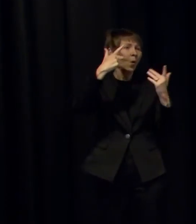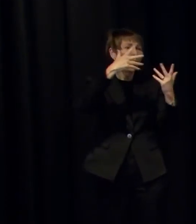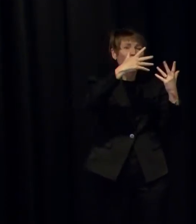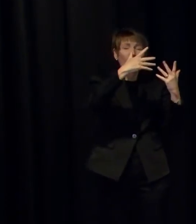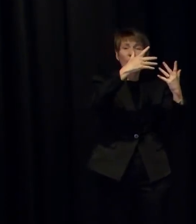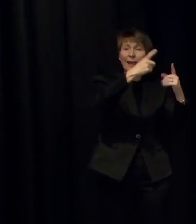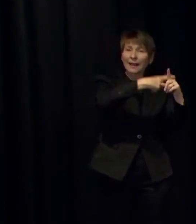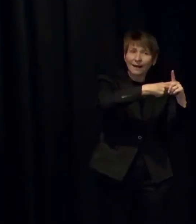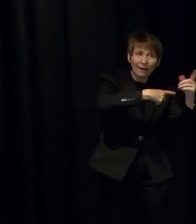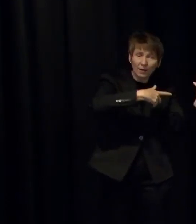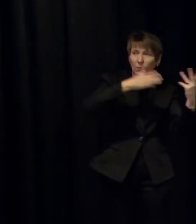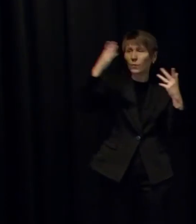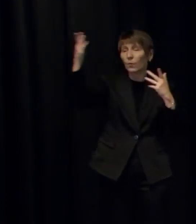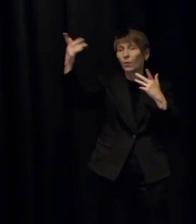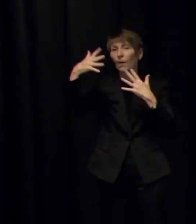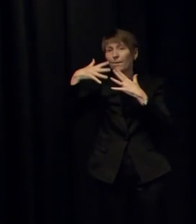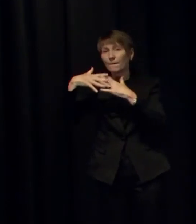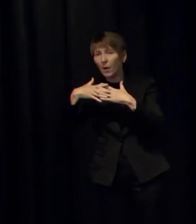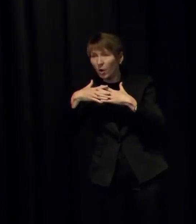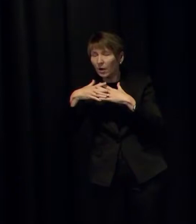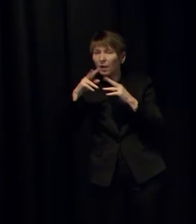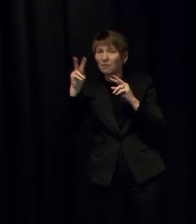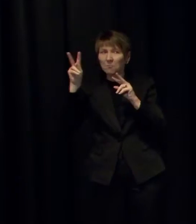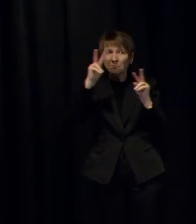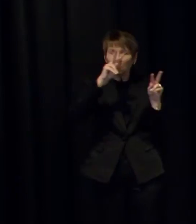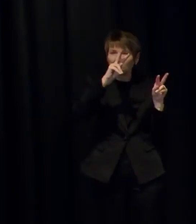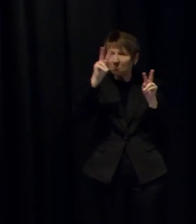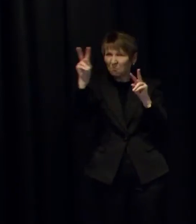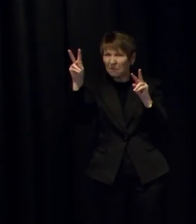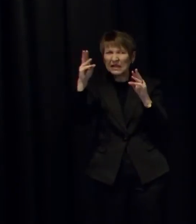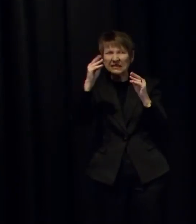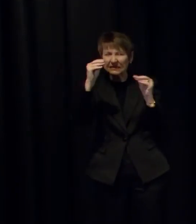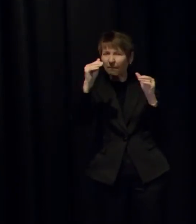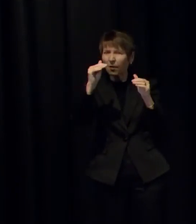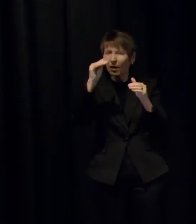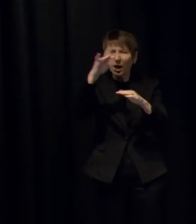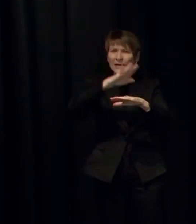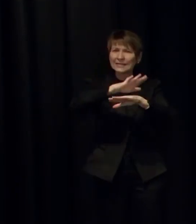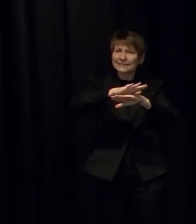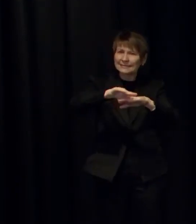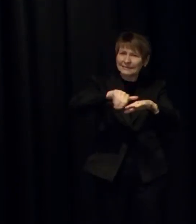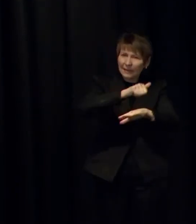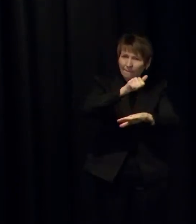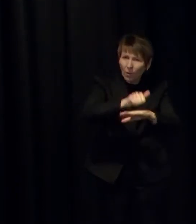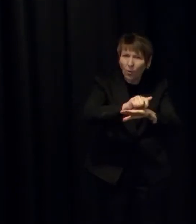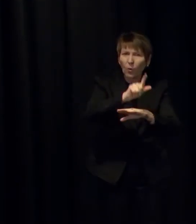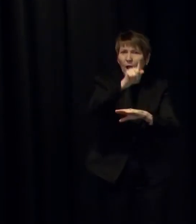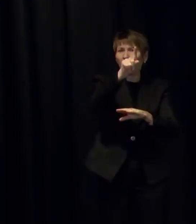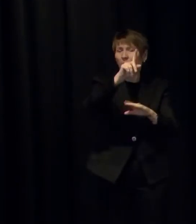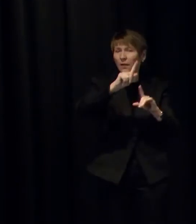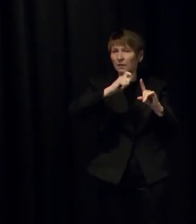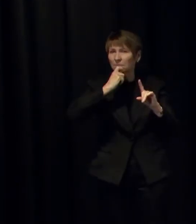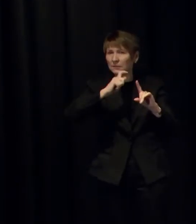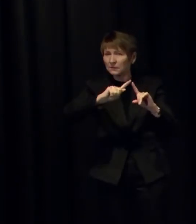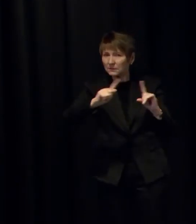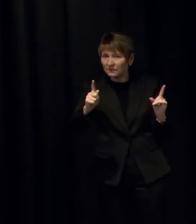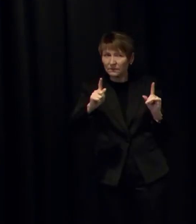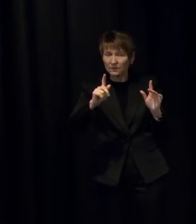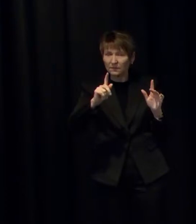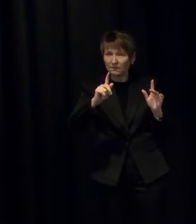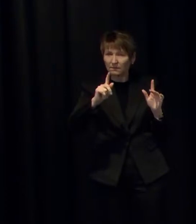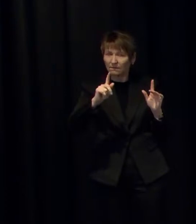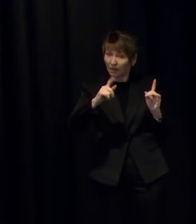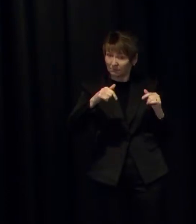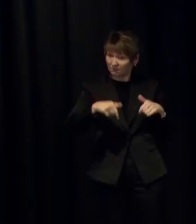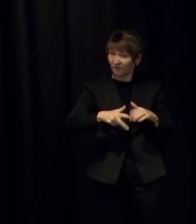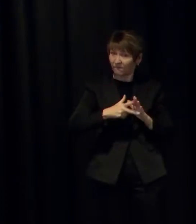differences in relationship to disease and to hospitalisation, but they seem to have been able to